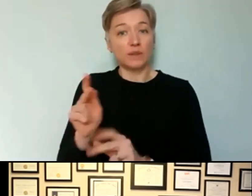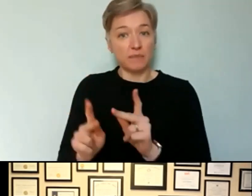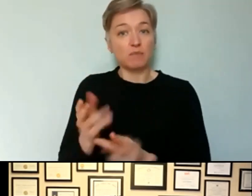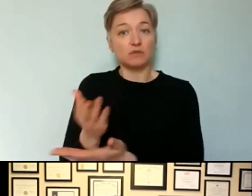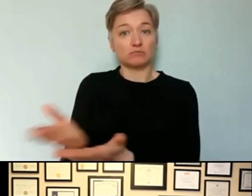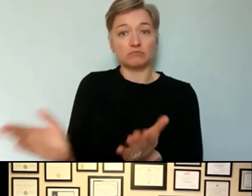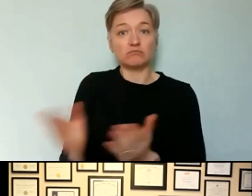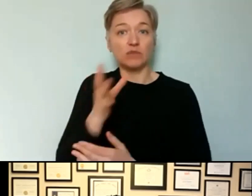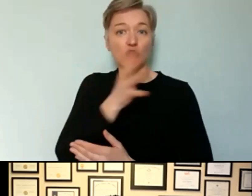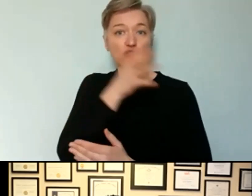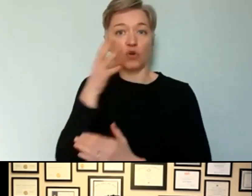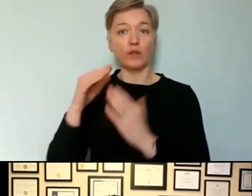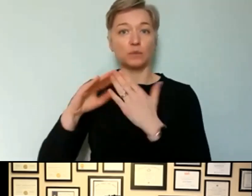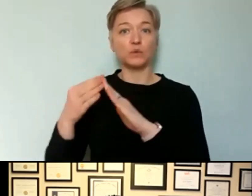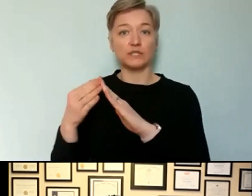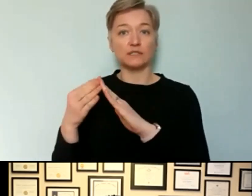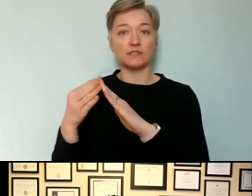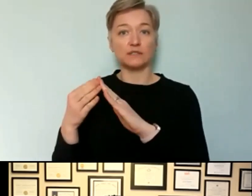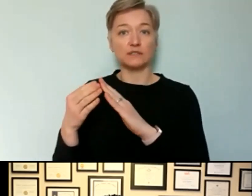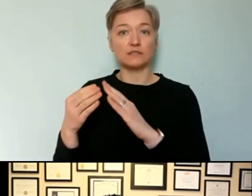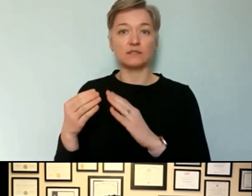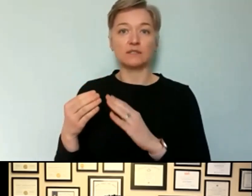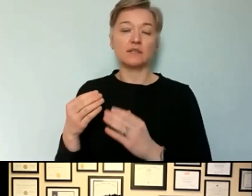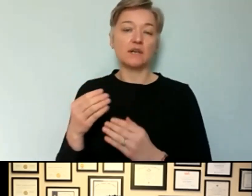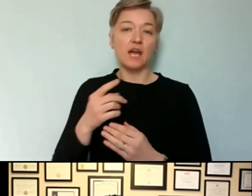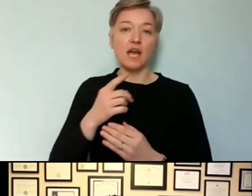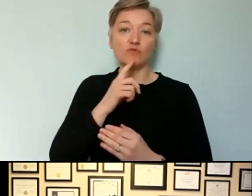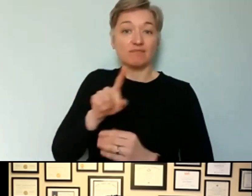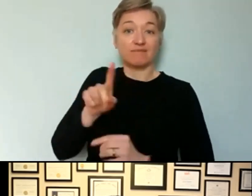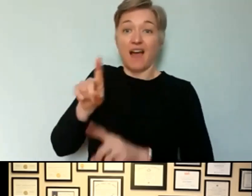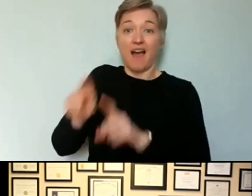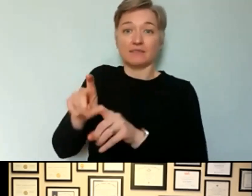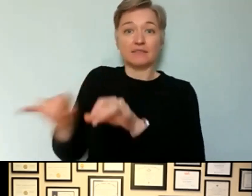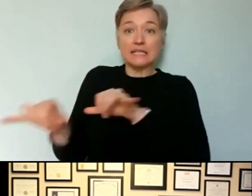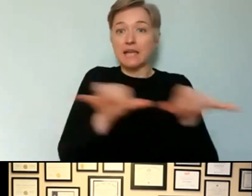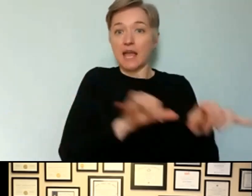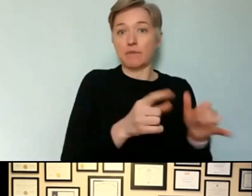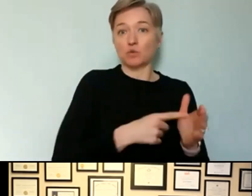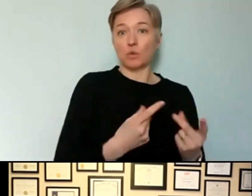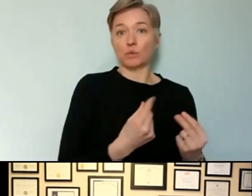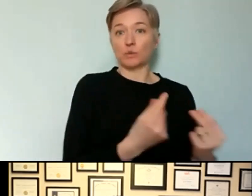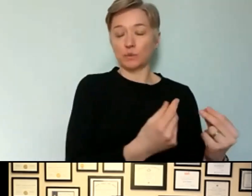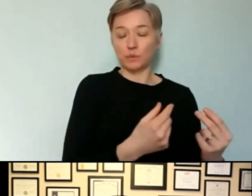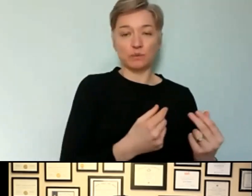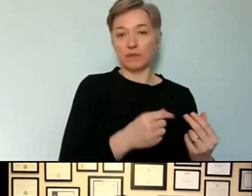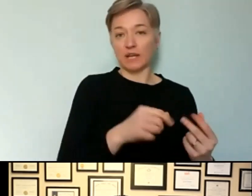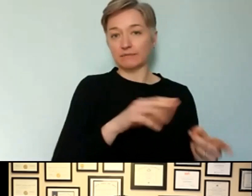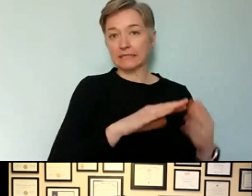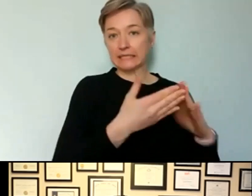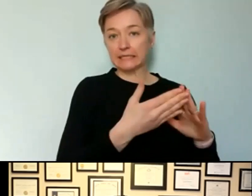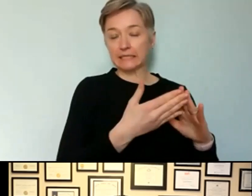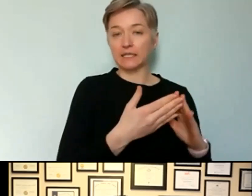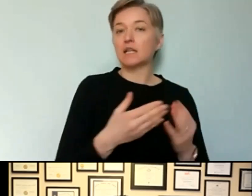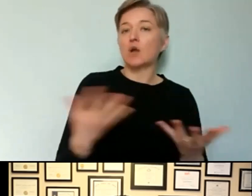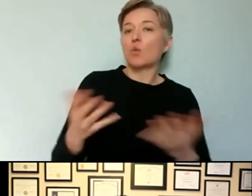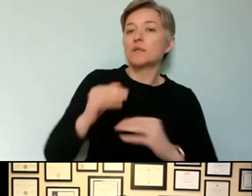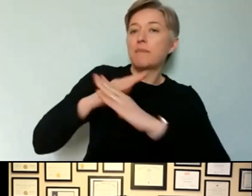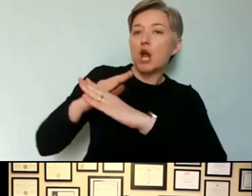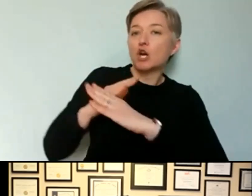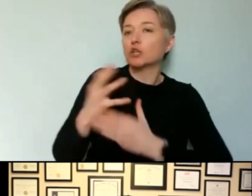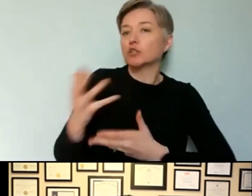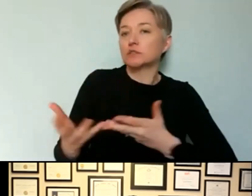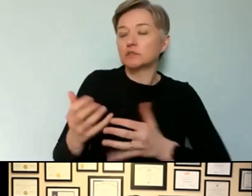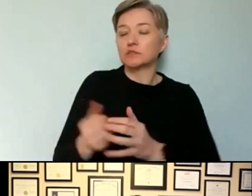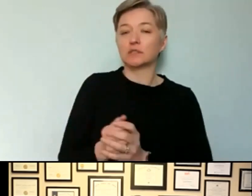communities and ask us the same questions that we're asking, and what are the barriers. And there, you know, we have a very population in our